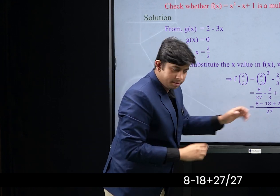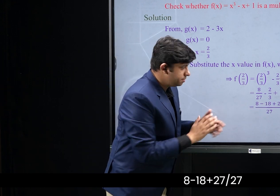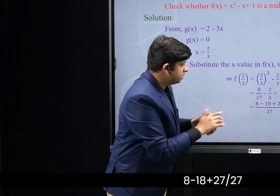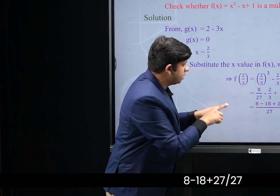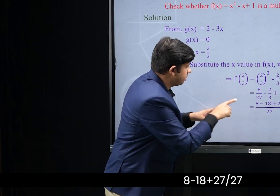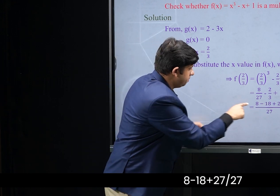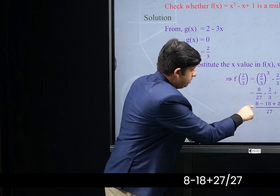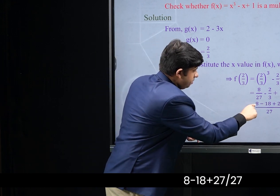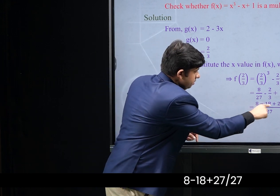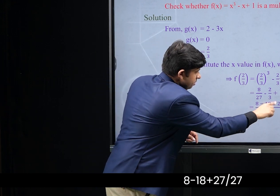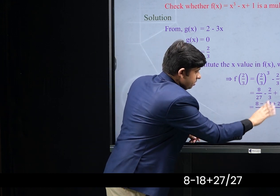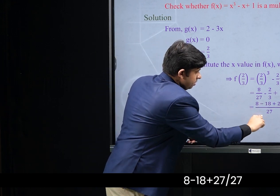minus 18 plus 27 by 27.